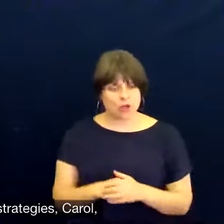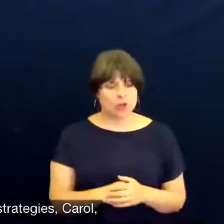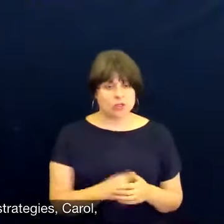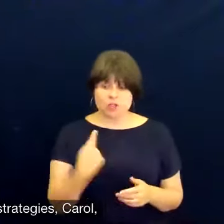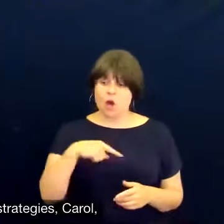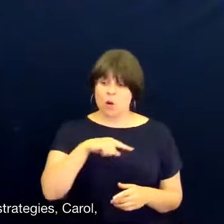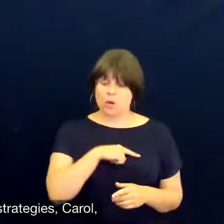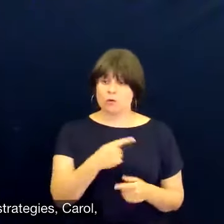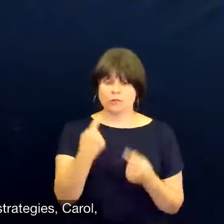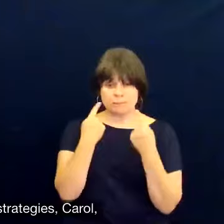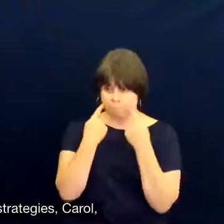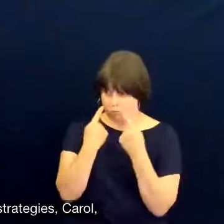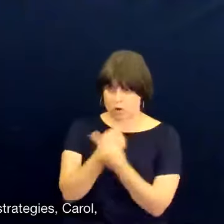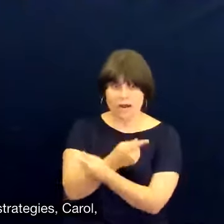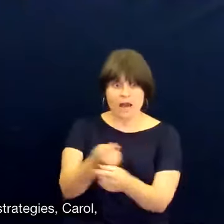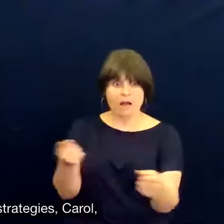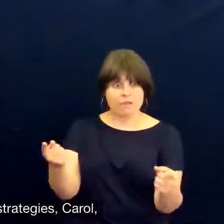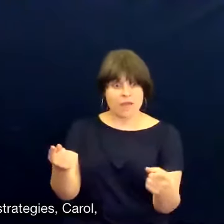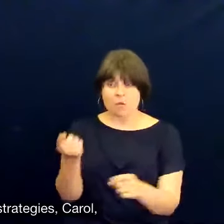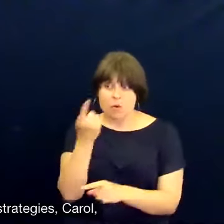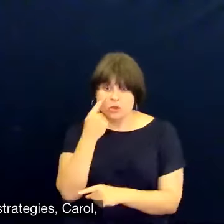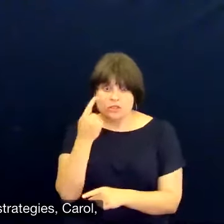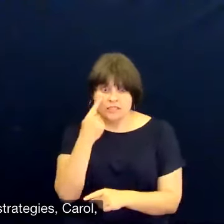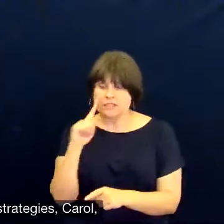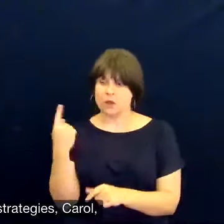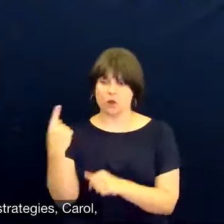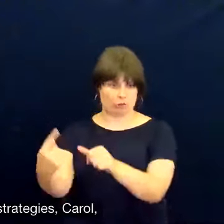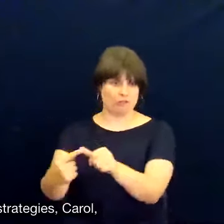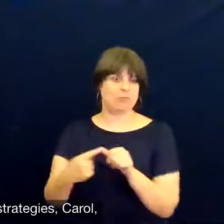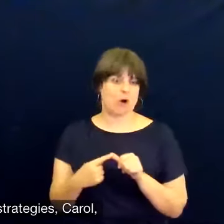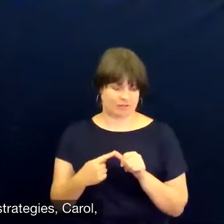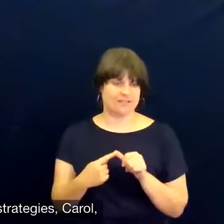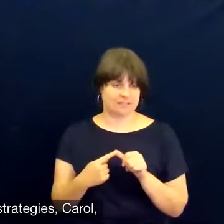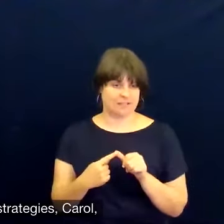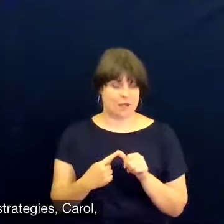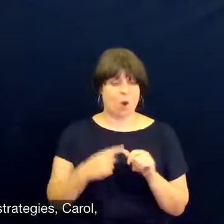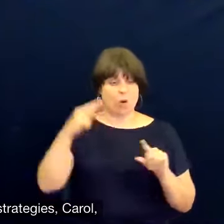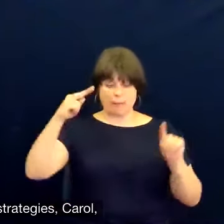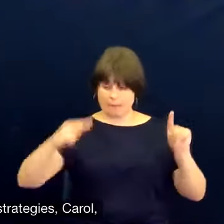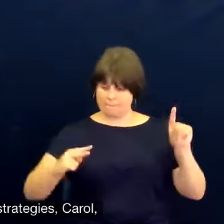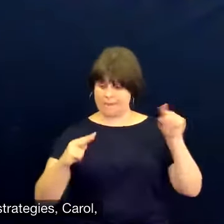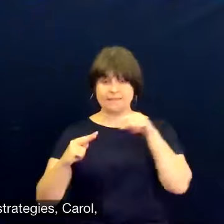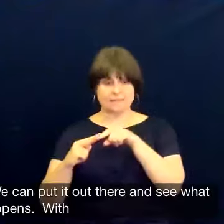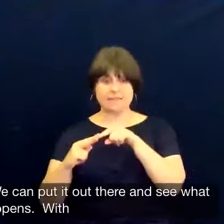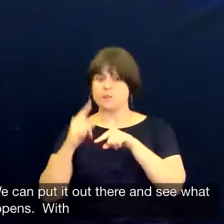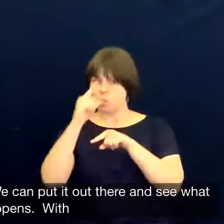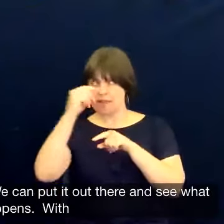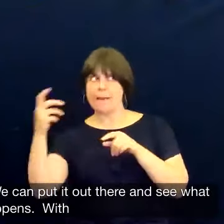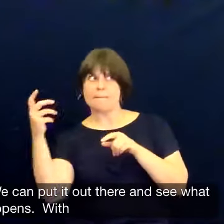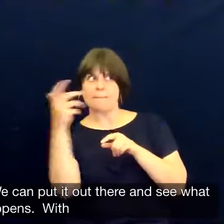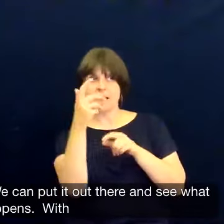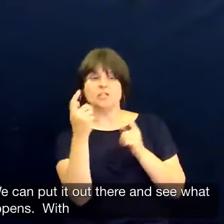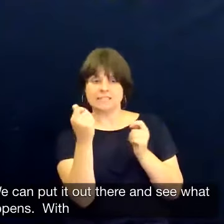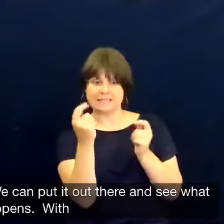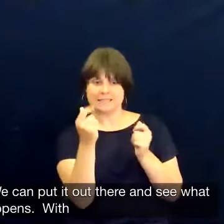there and see what happens. But with the mentees, yeah, we definitely can match people. With the mentors, it's not